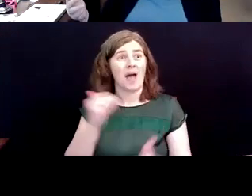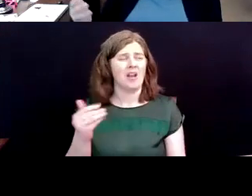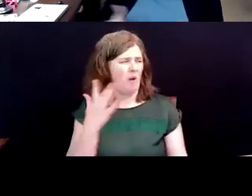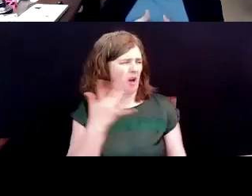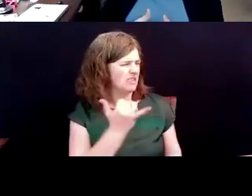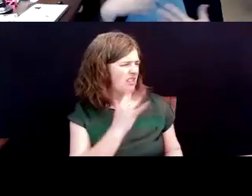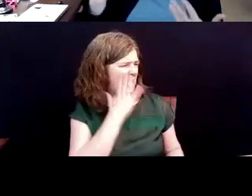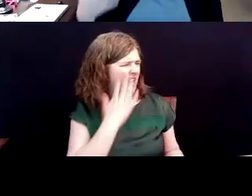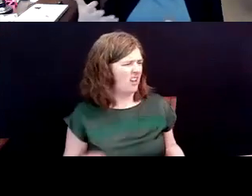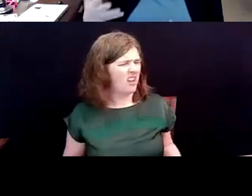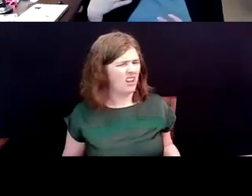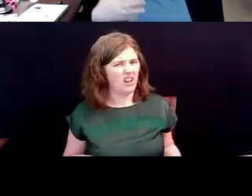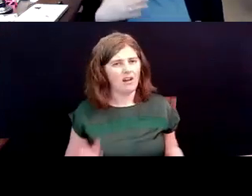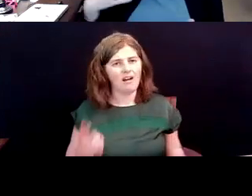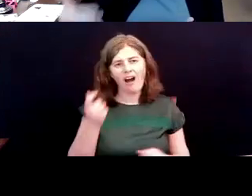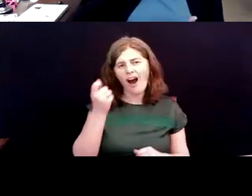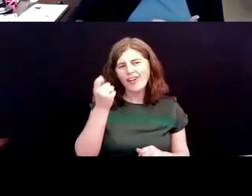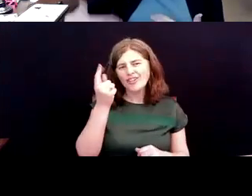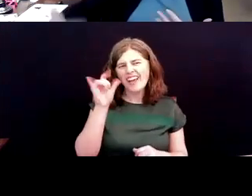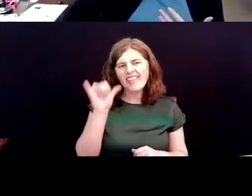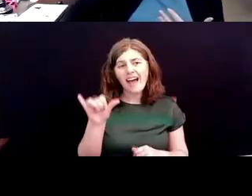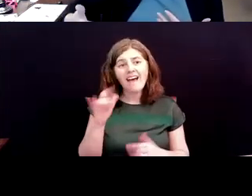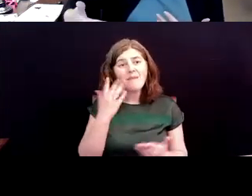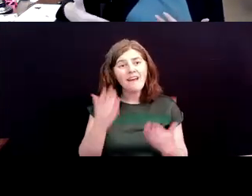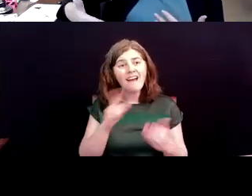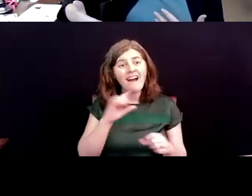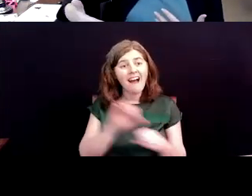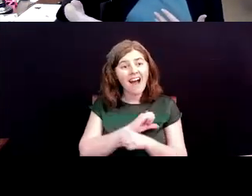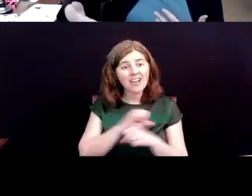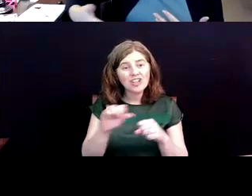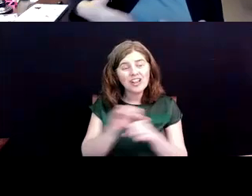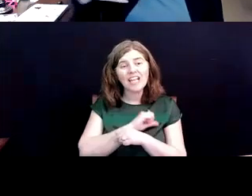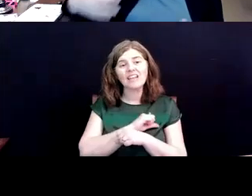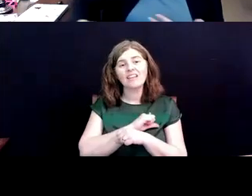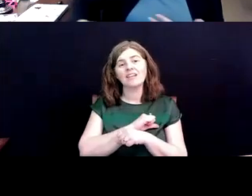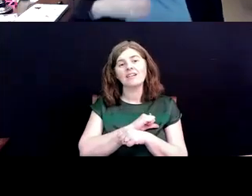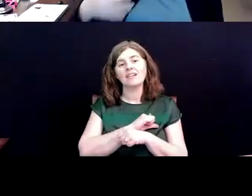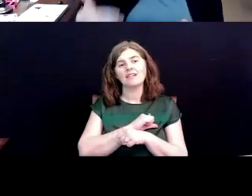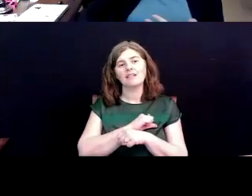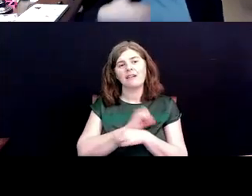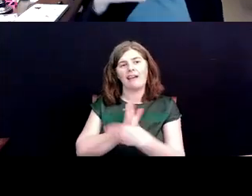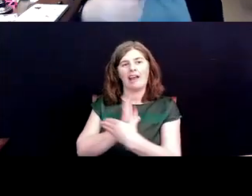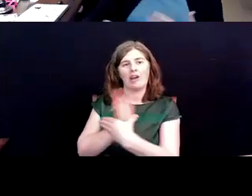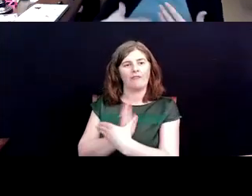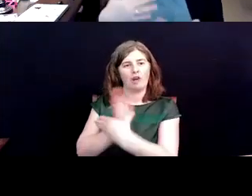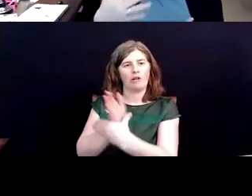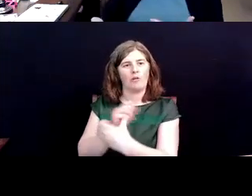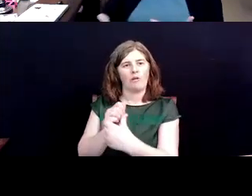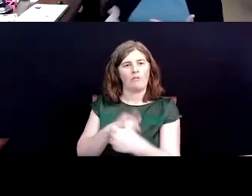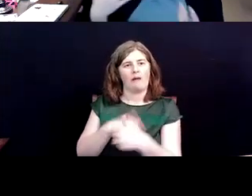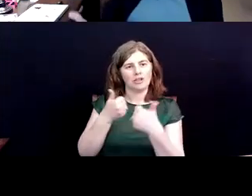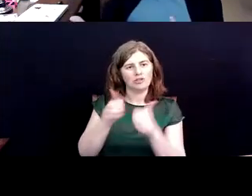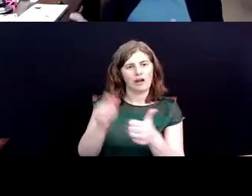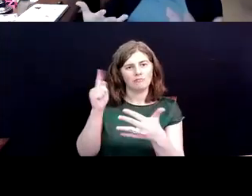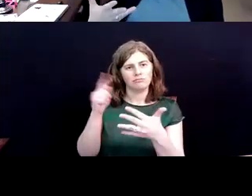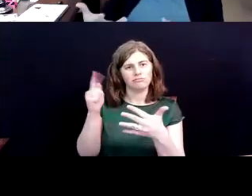bed? And so understanding that that may actually be, interfering with your attempt at all of these interventions